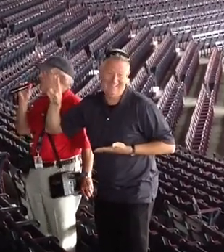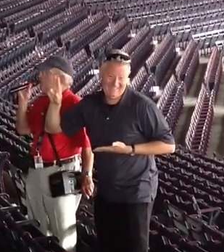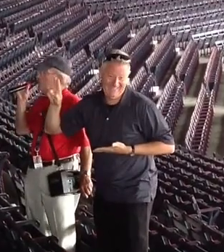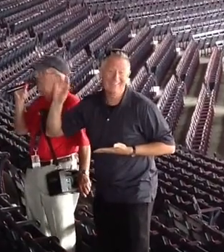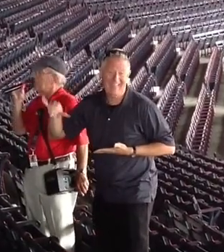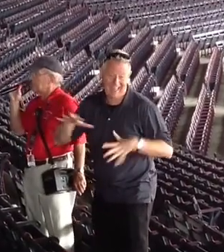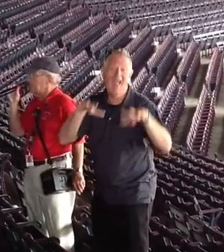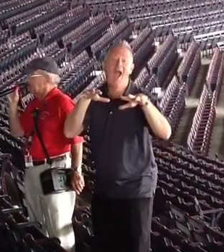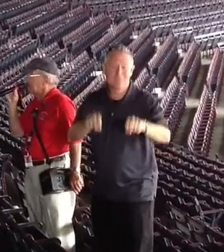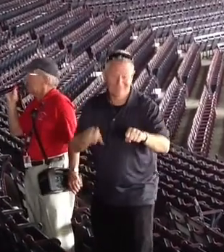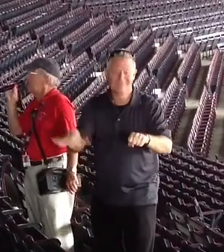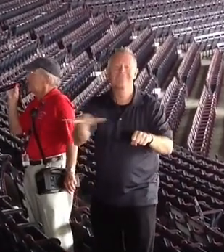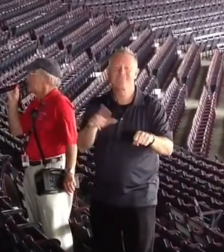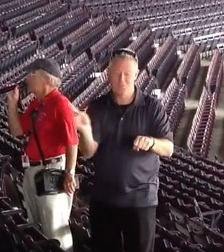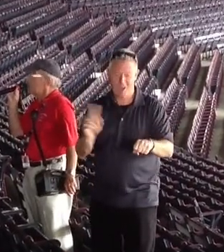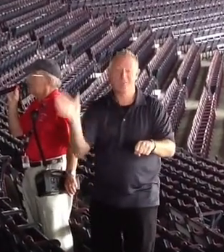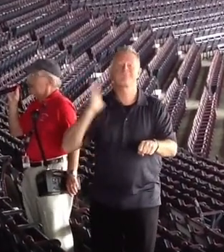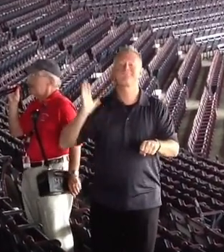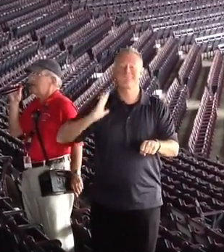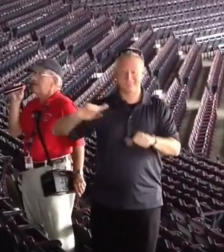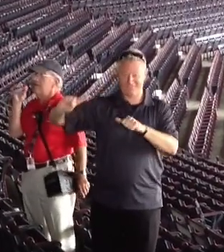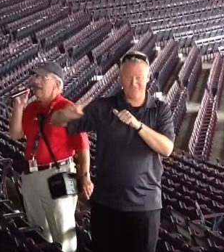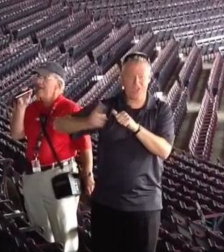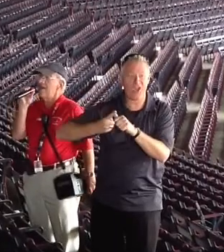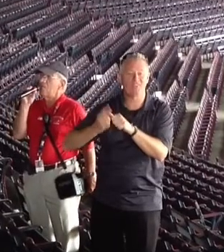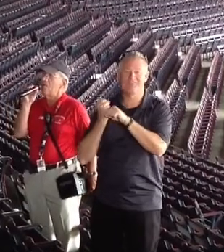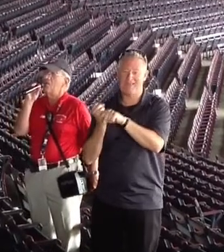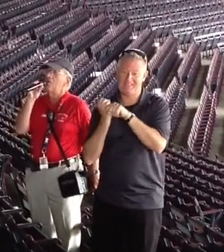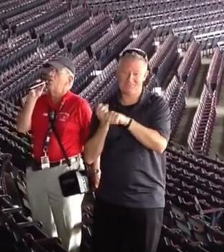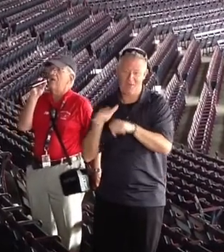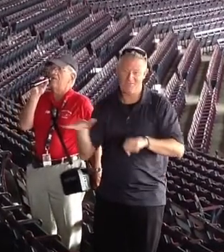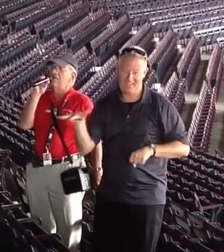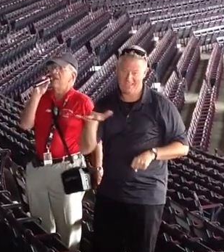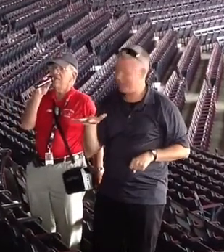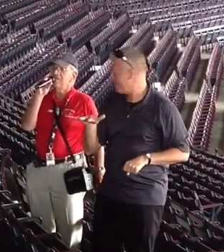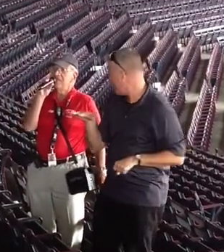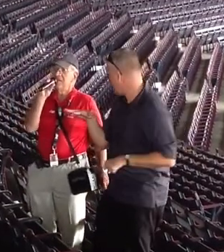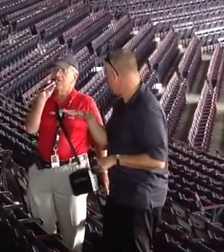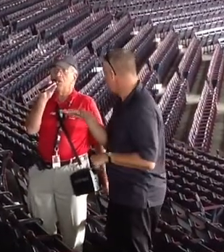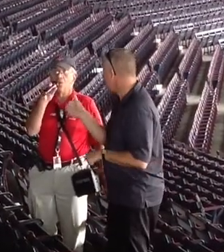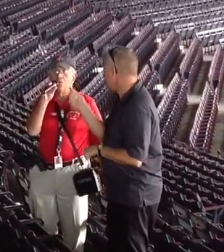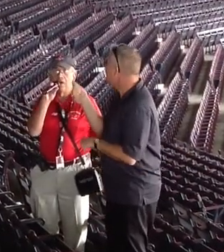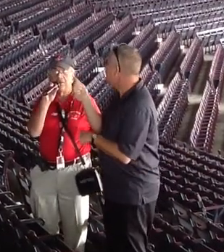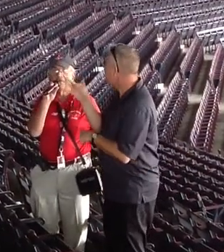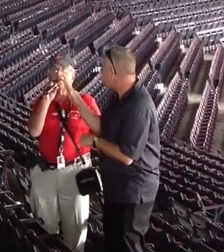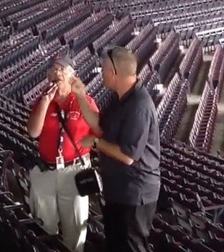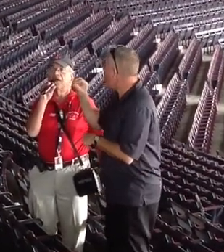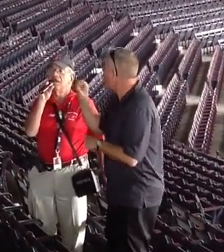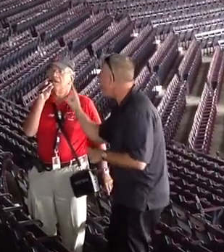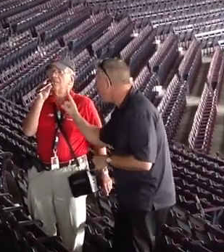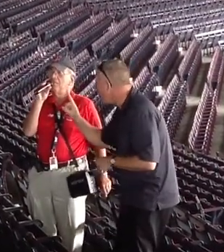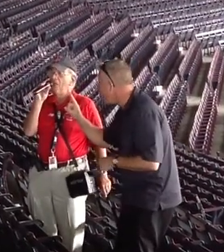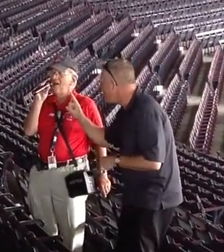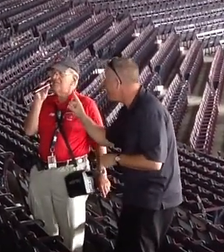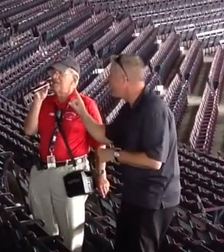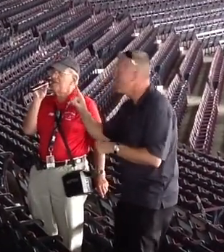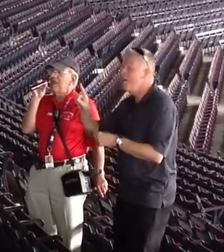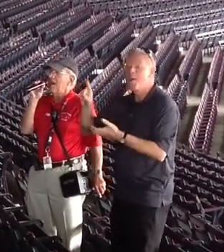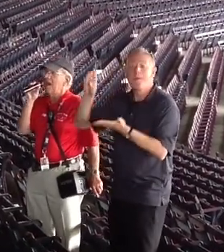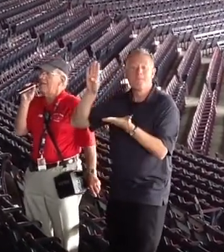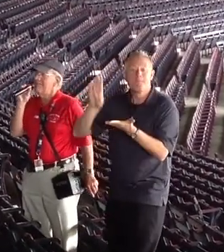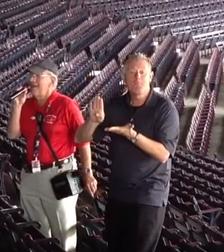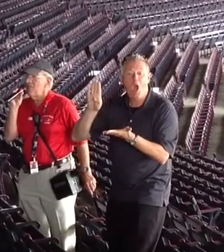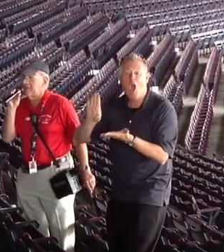Northeastern University is located now where in 1901, the